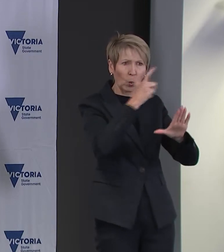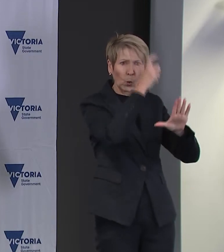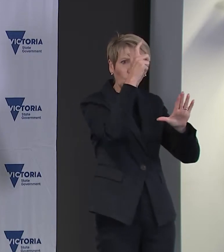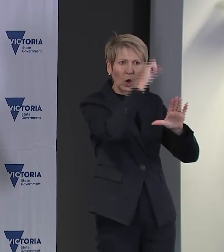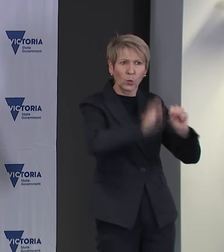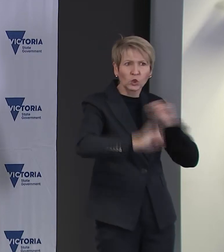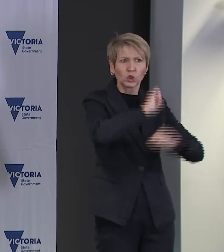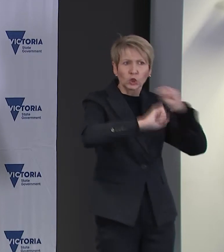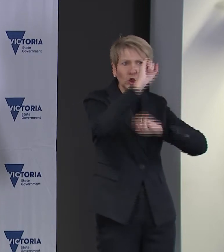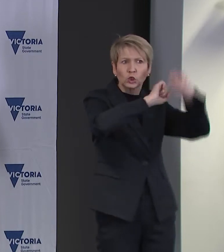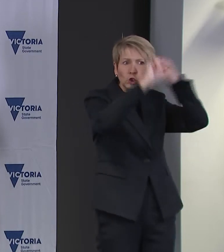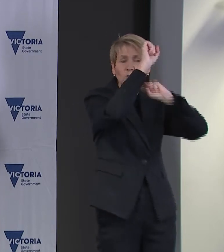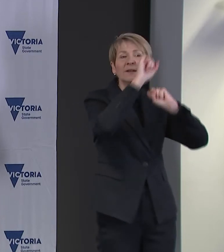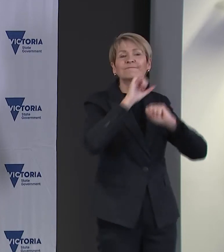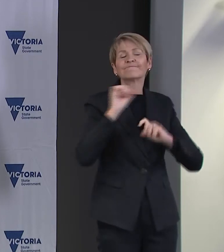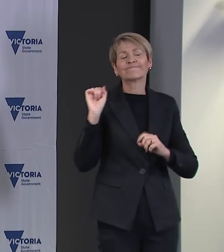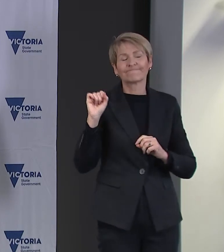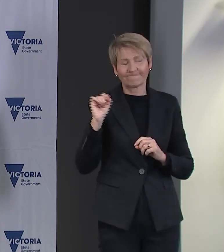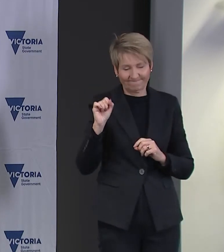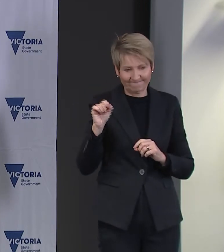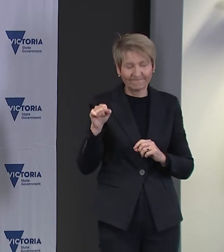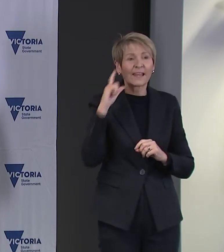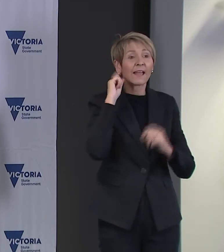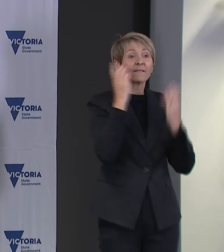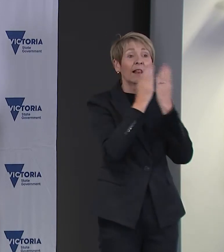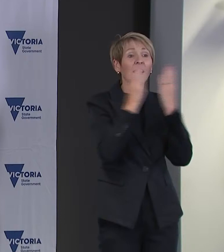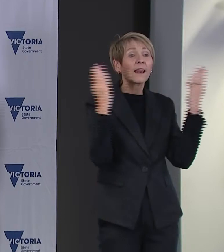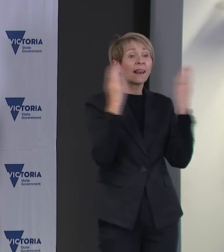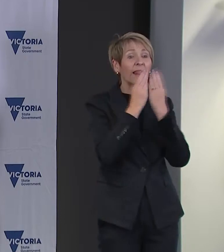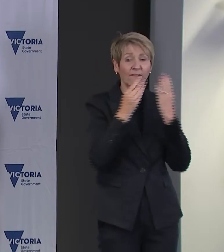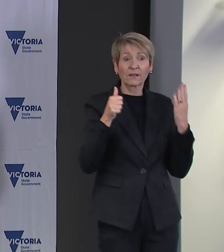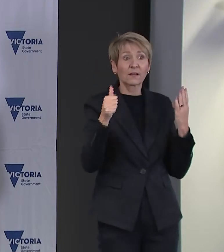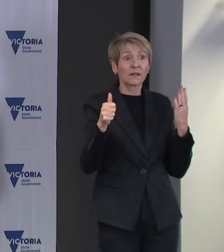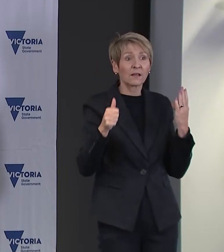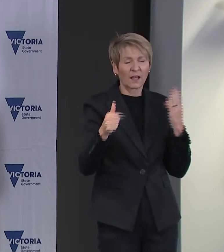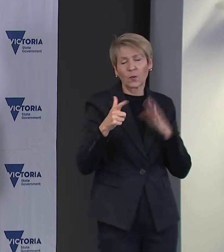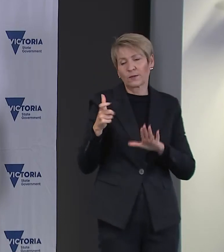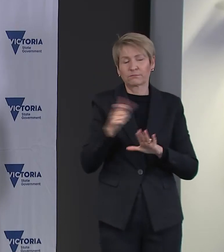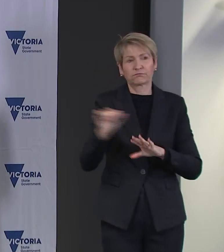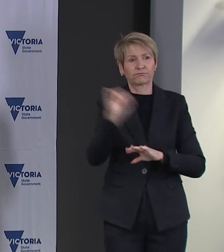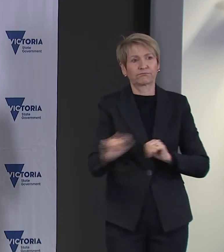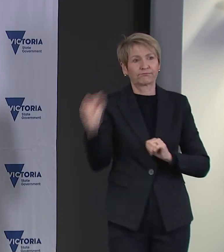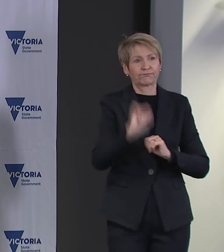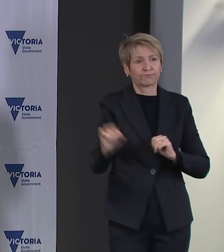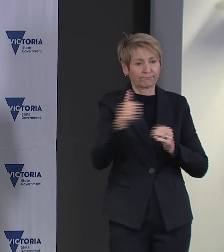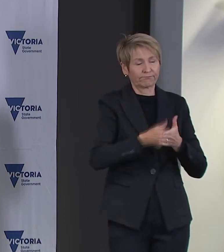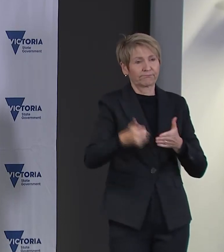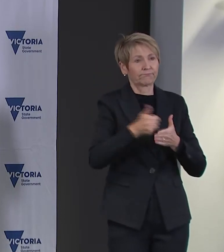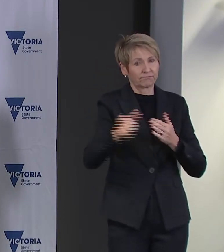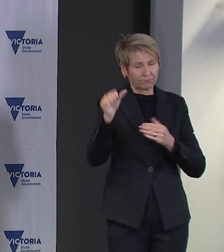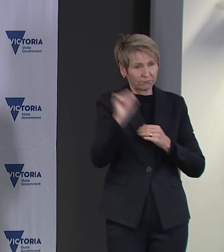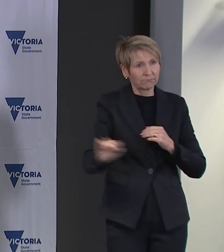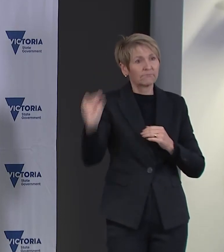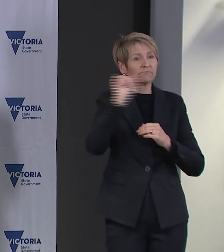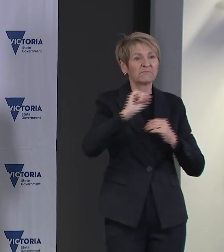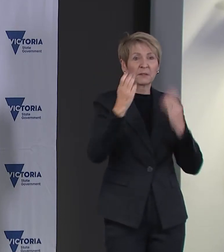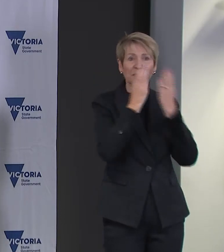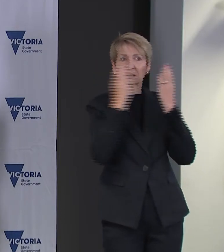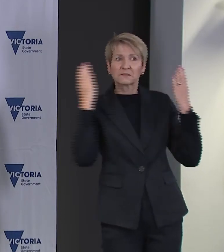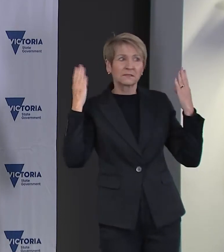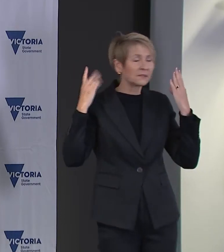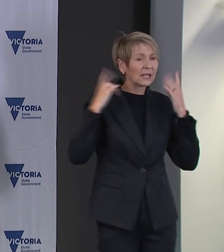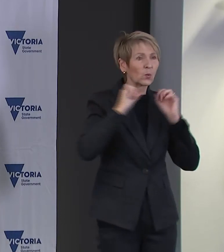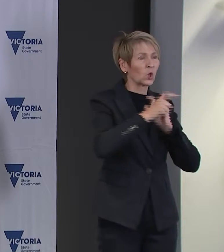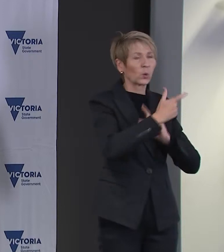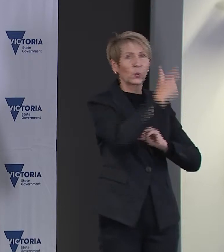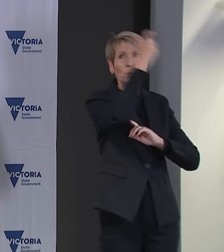day, and we've certainly, particularly in the high risk towers, and we'll work with, again, those same